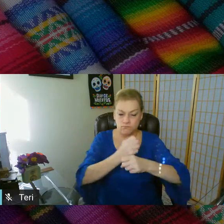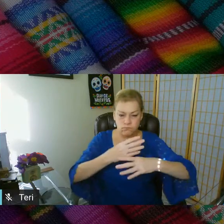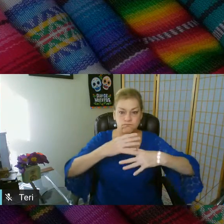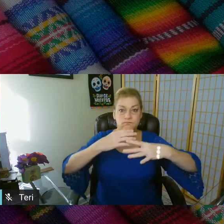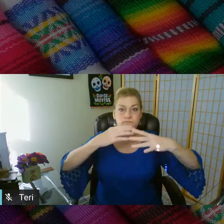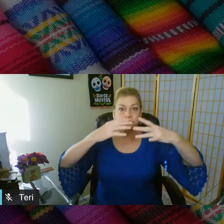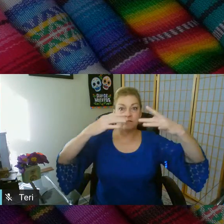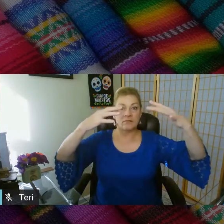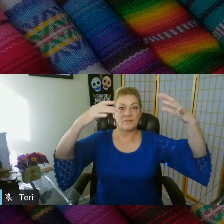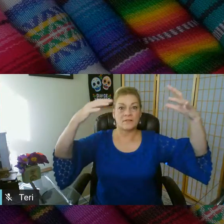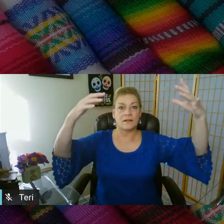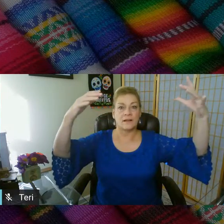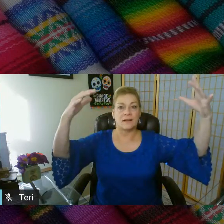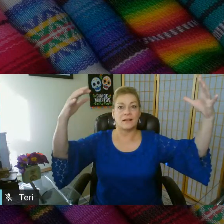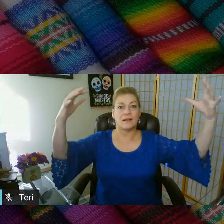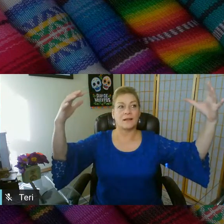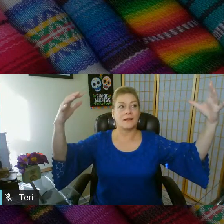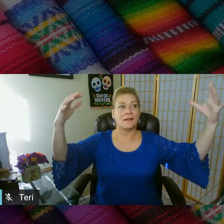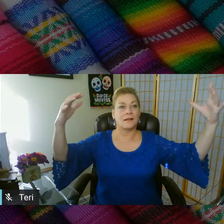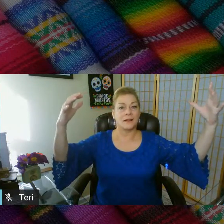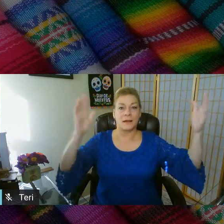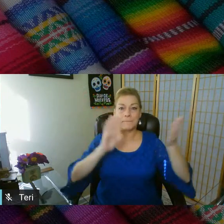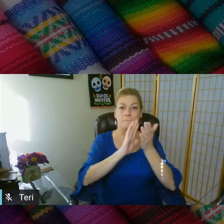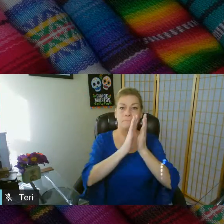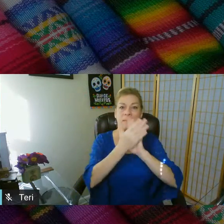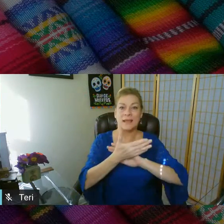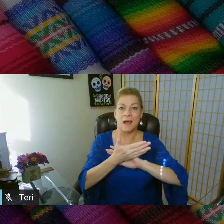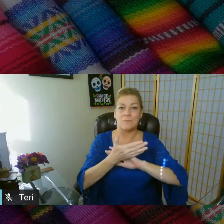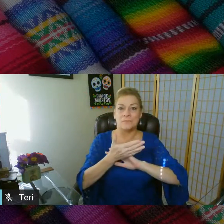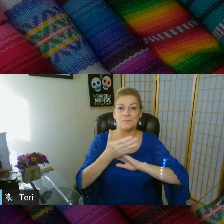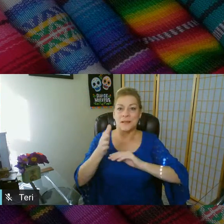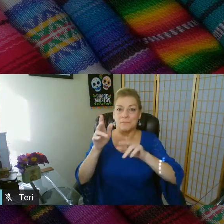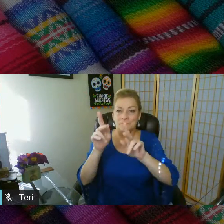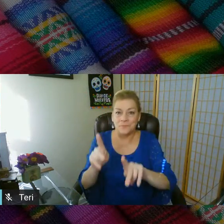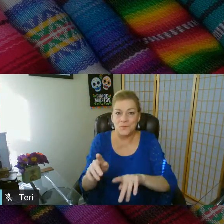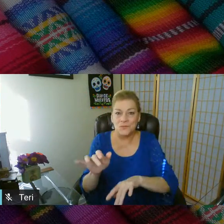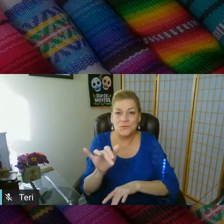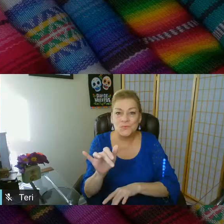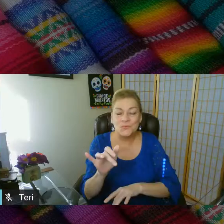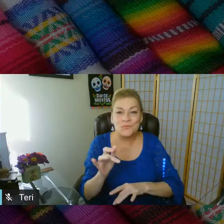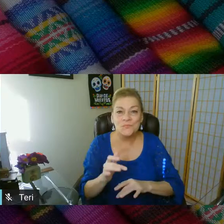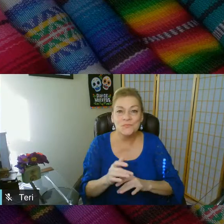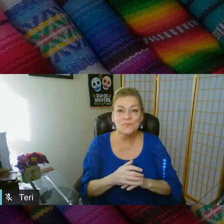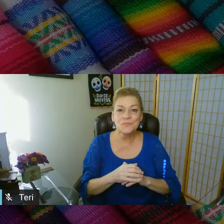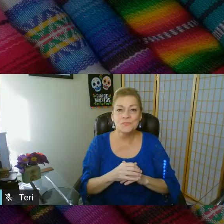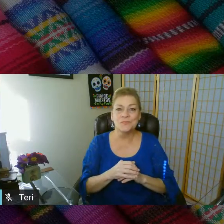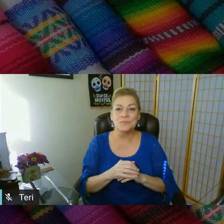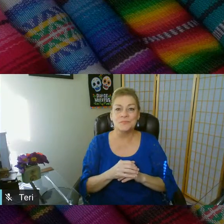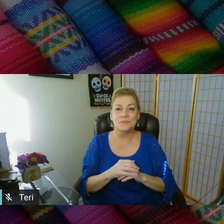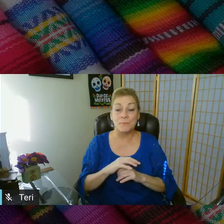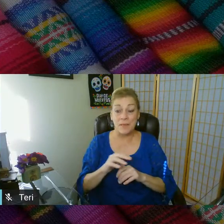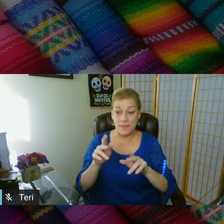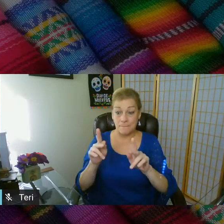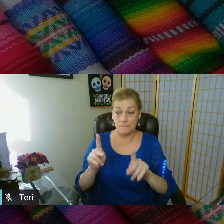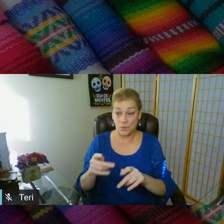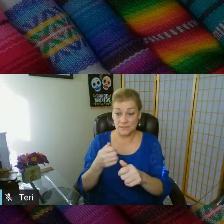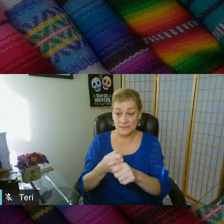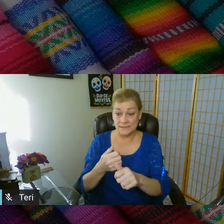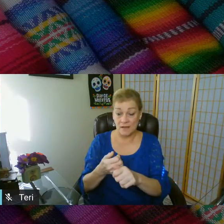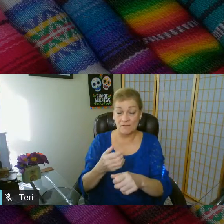that comes to our sense. And I want to, in the midst of that,